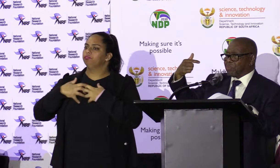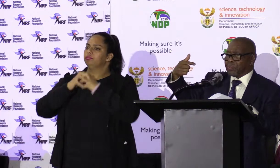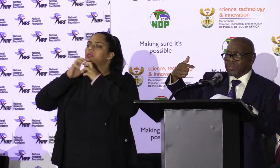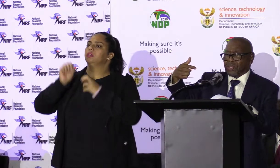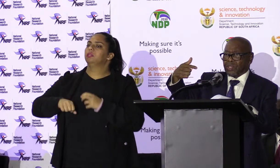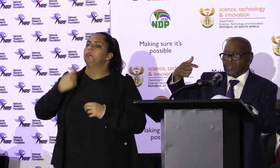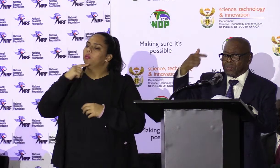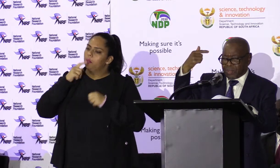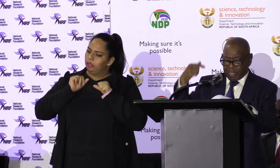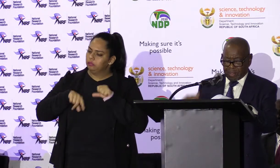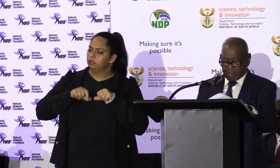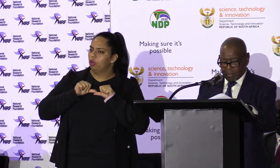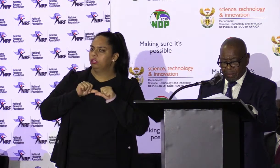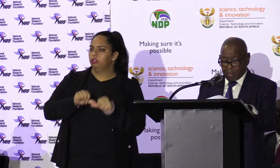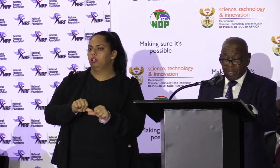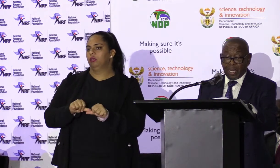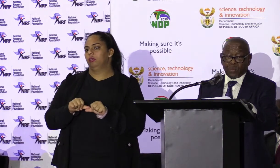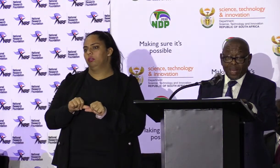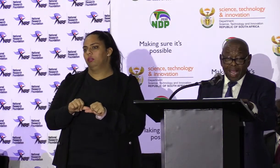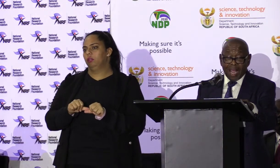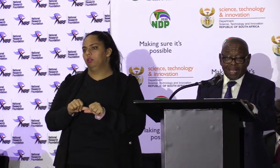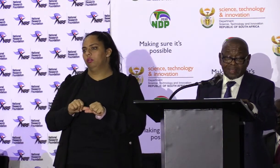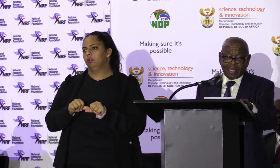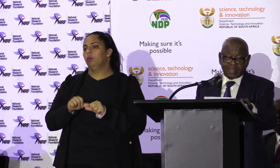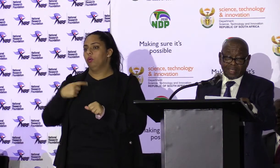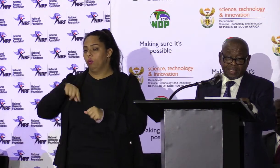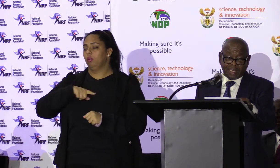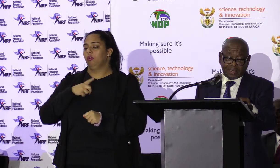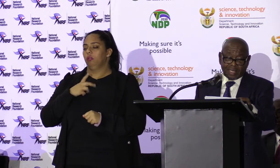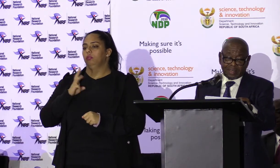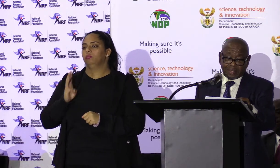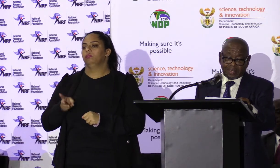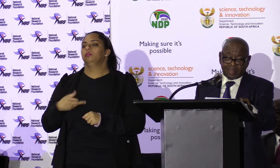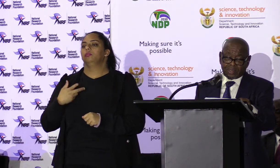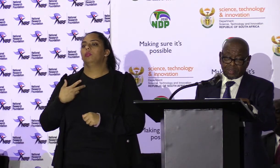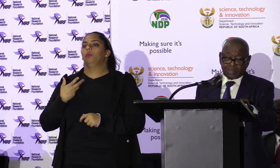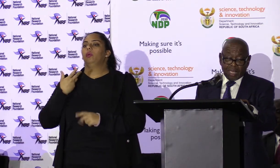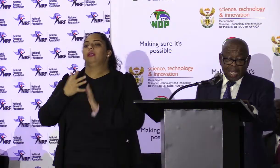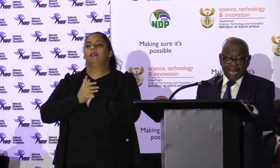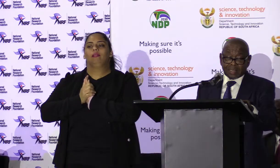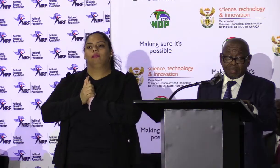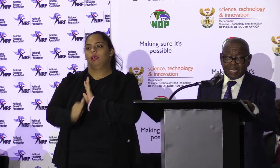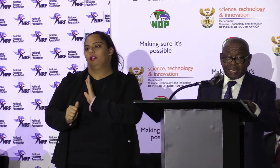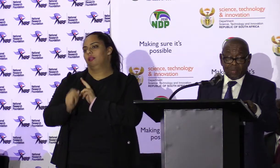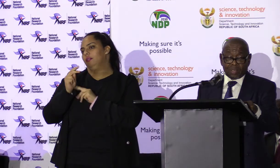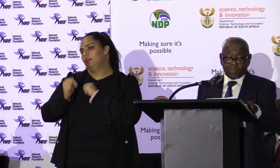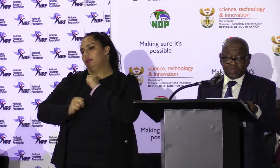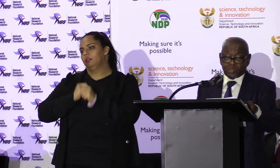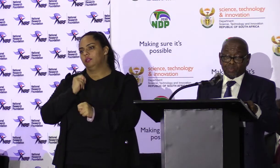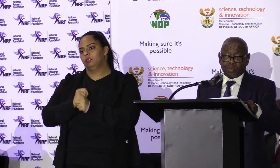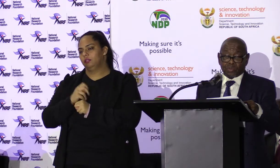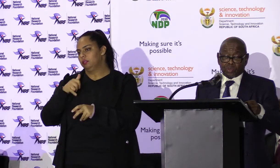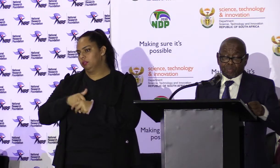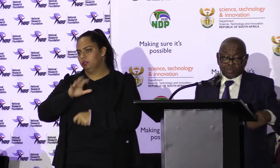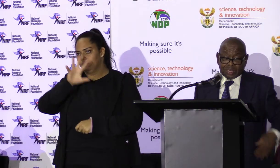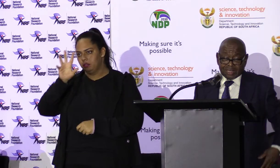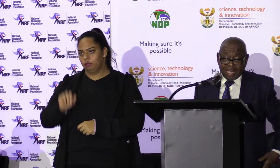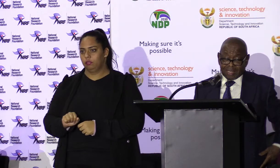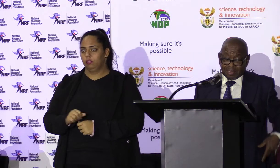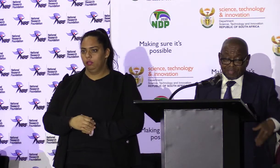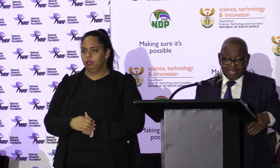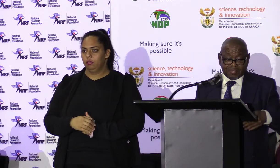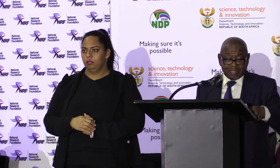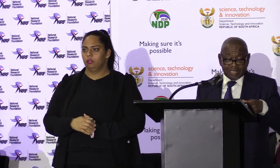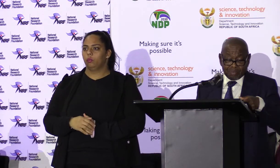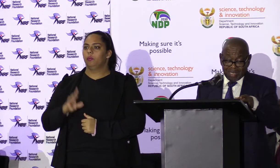also contribute to that. And we are, as I say, a talented nation. Ultimately, our goal is to